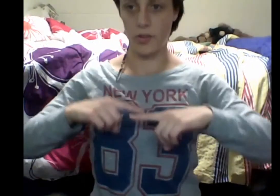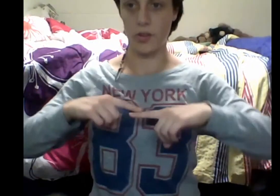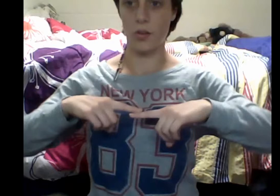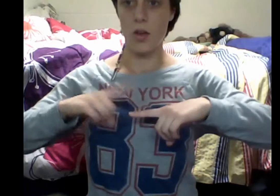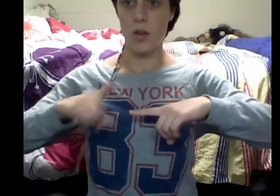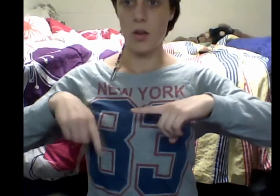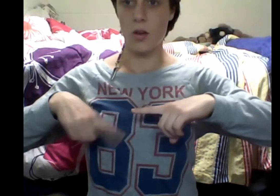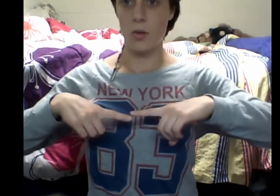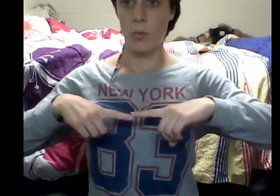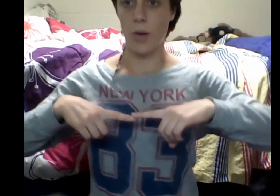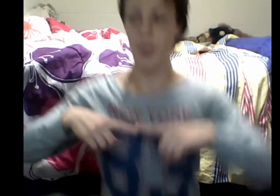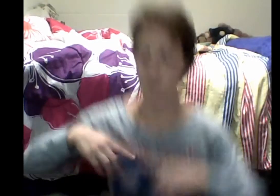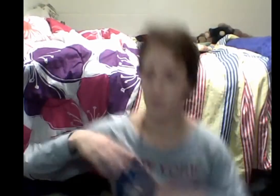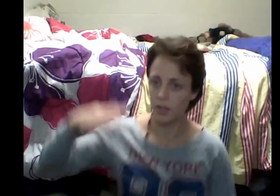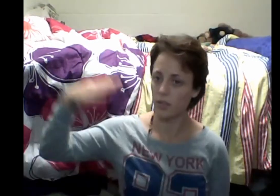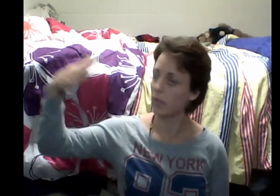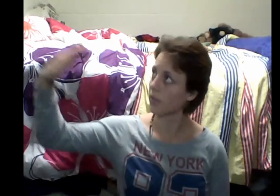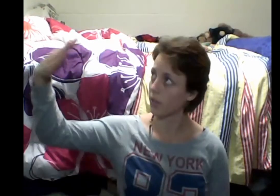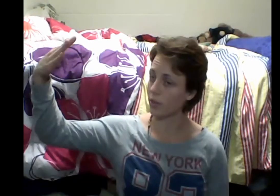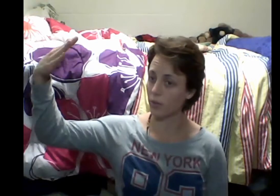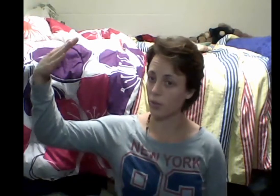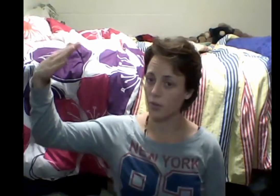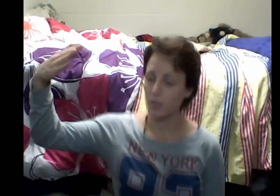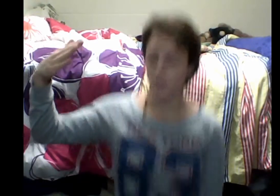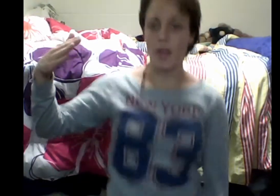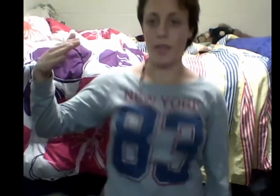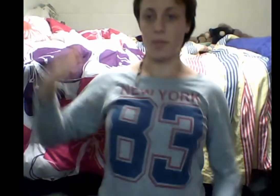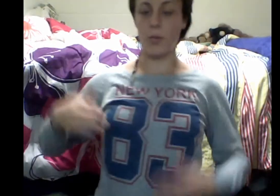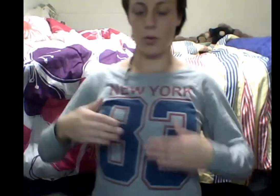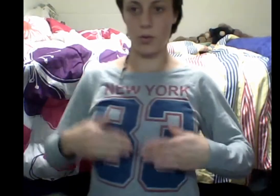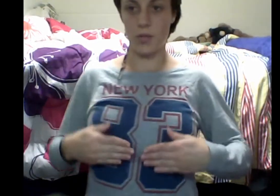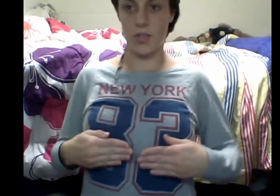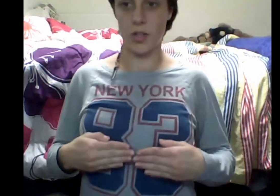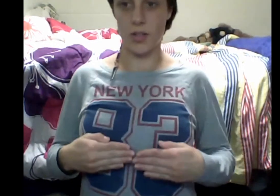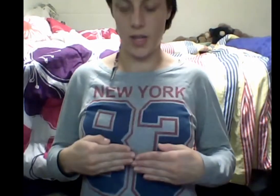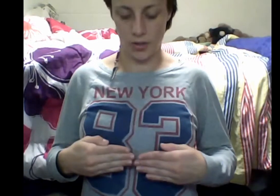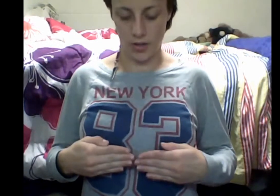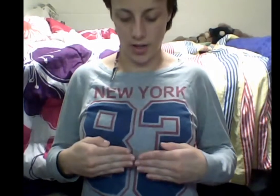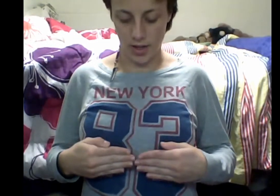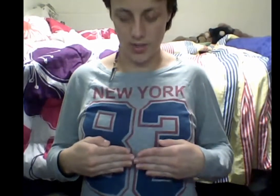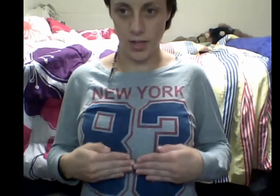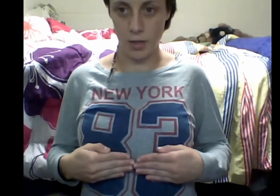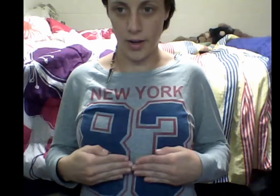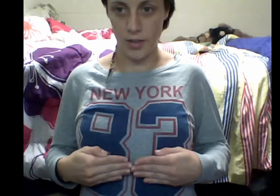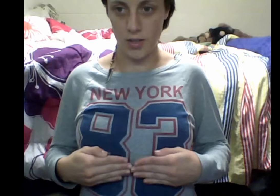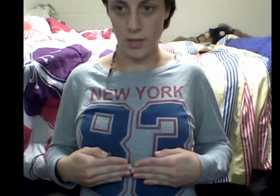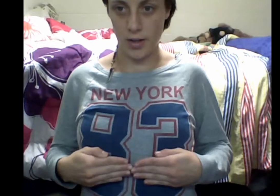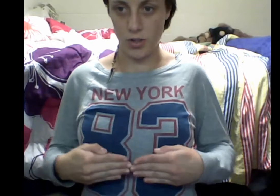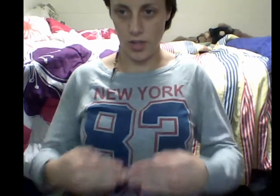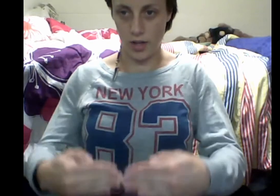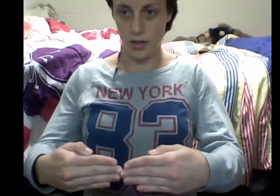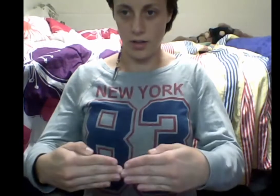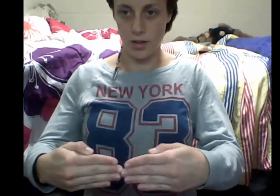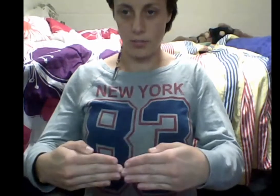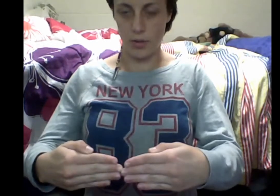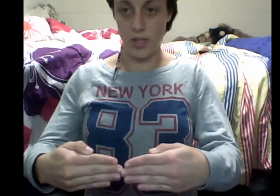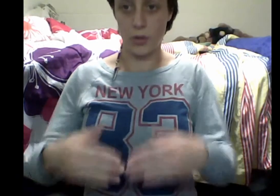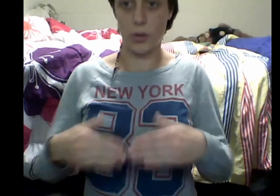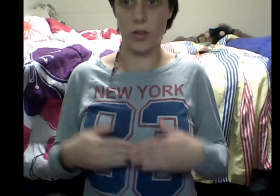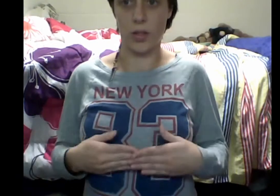So when you, and then move is you're going to take your hands here by your stomach and just kind of press forward like you're